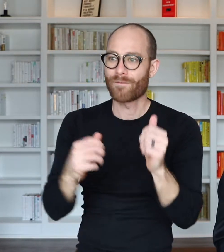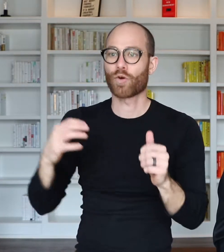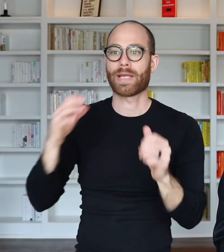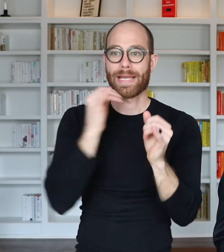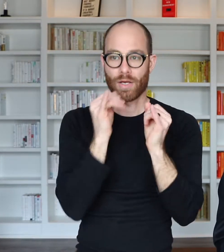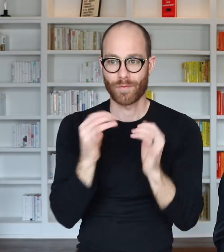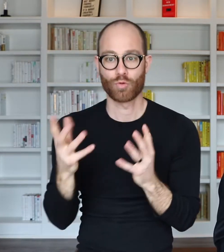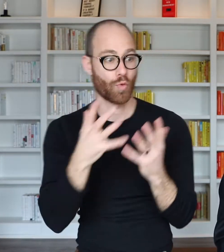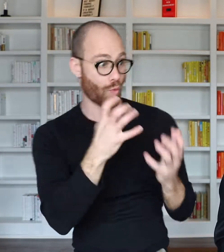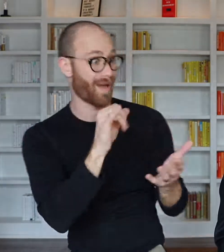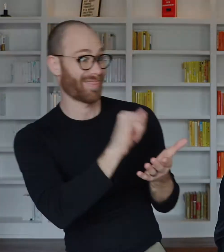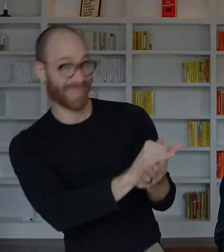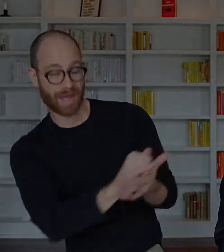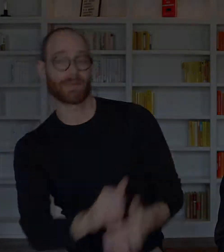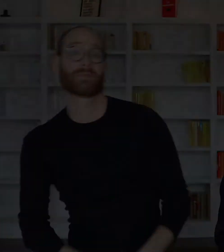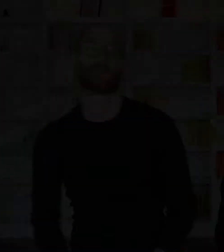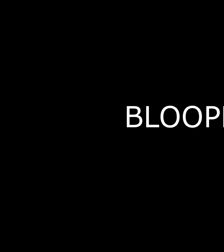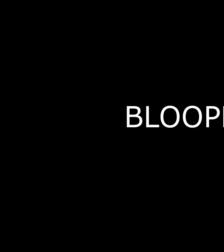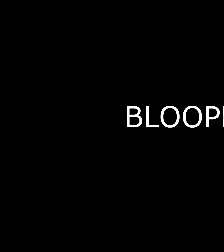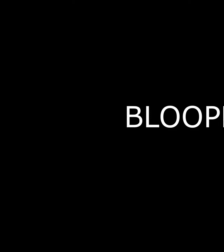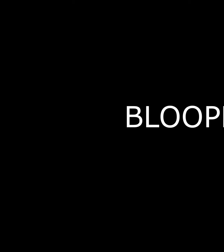for.